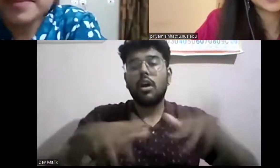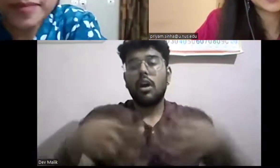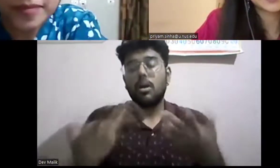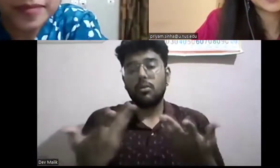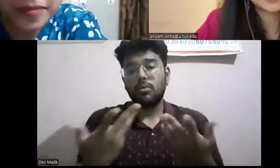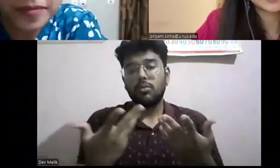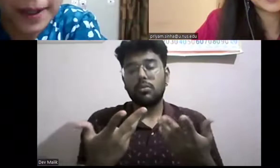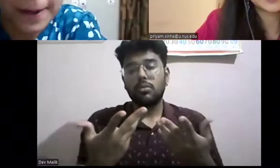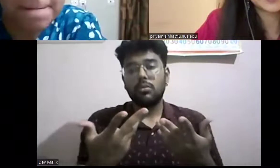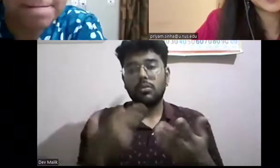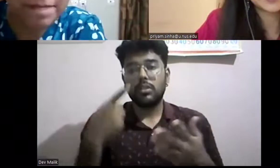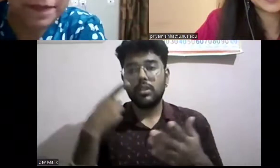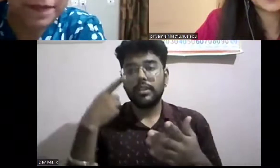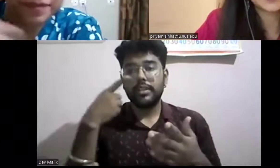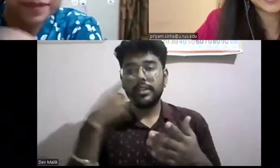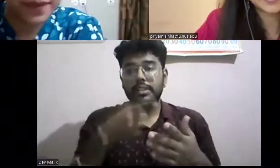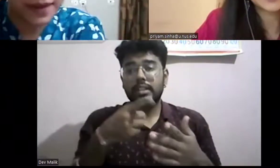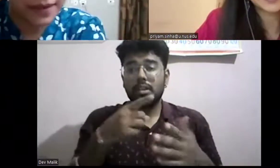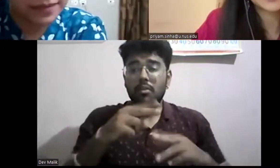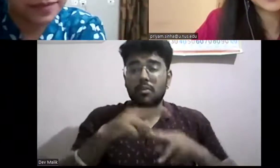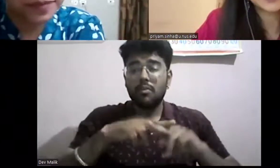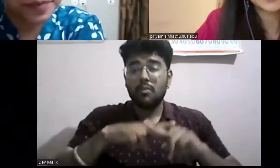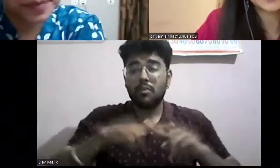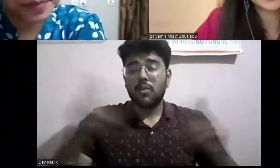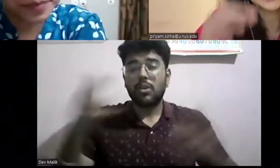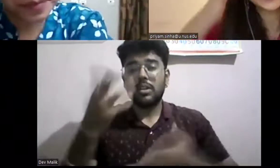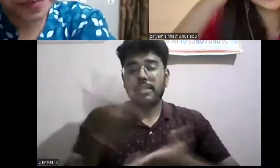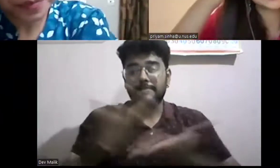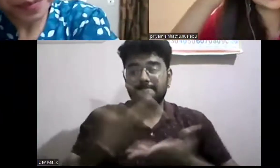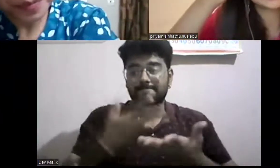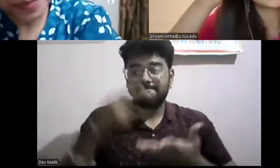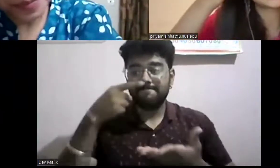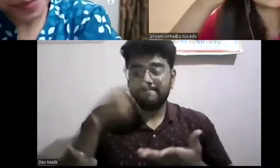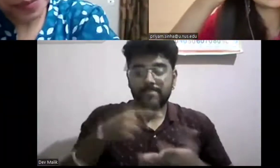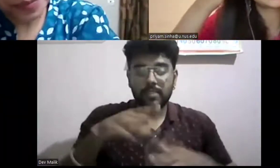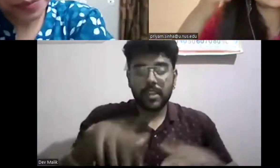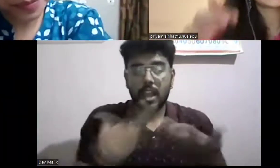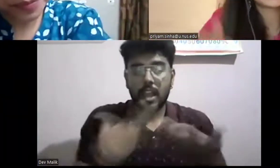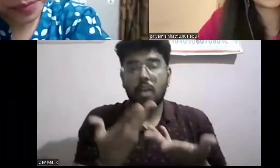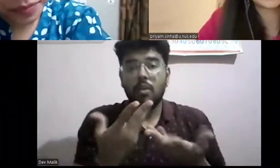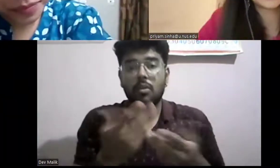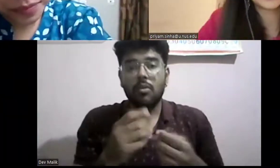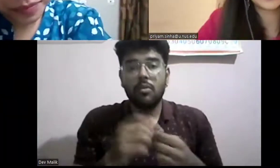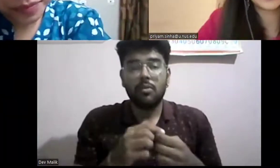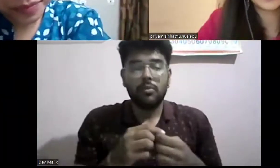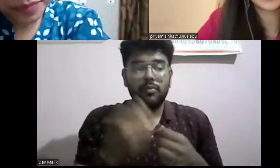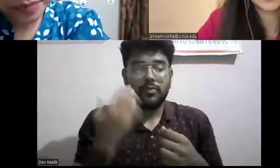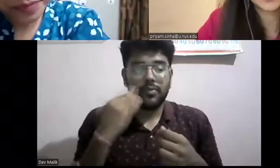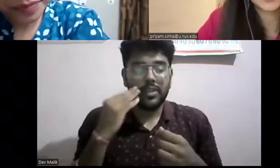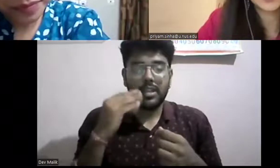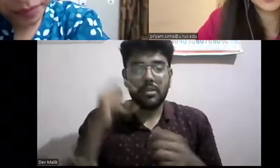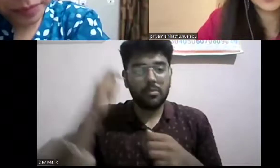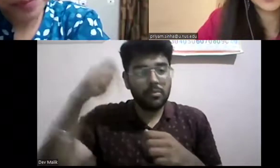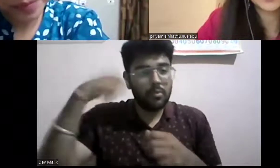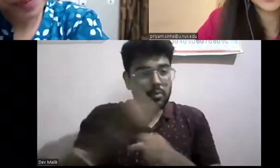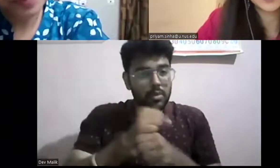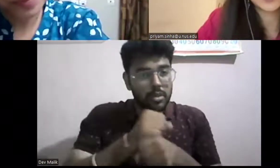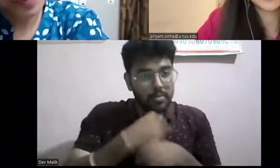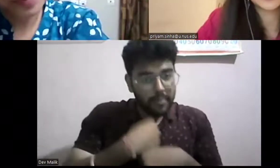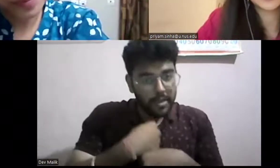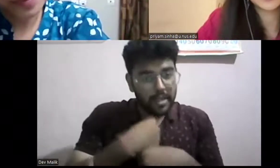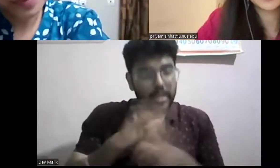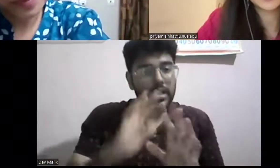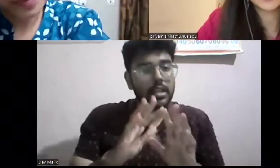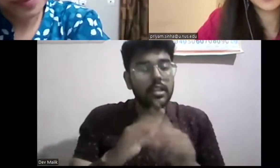because there too there was this whole discussion that came along, that how when certain movies that are made on the disabled community,